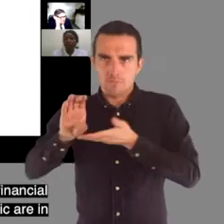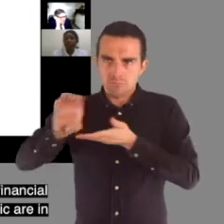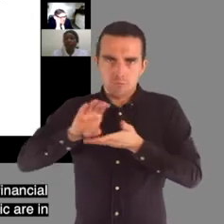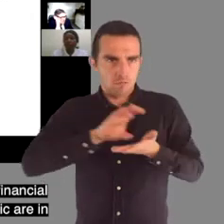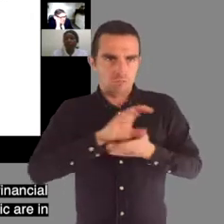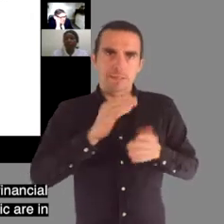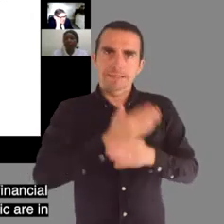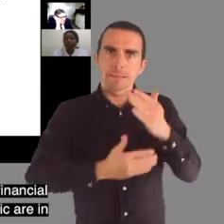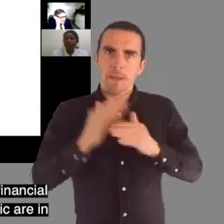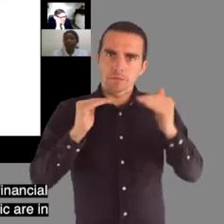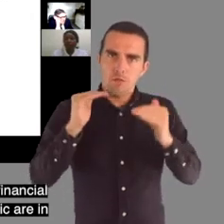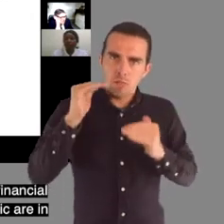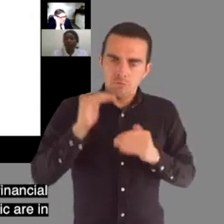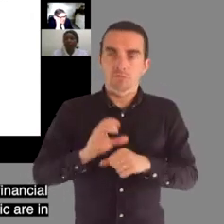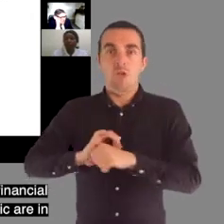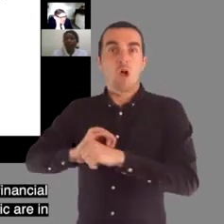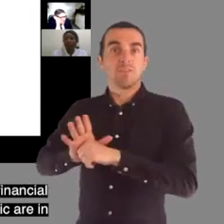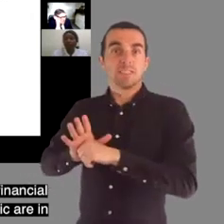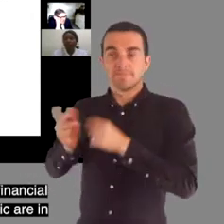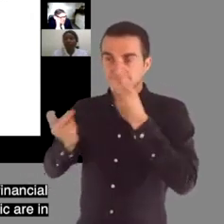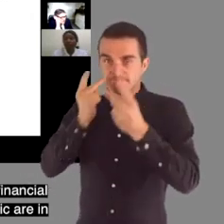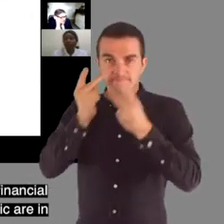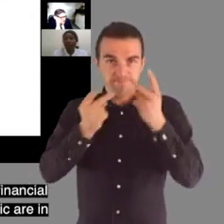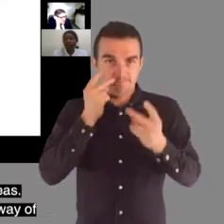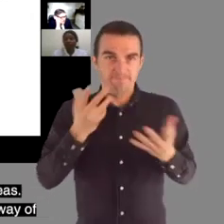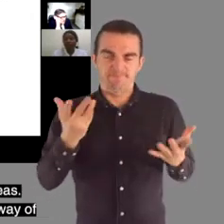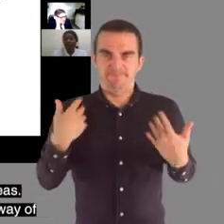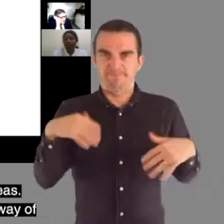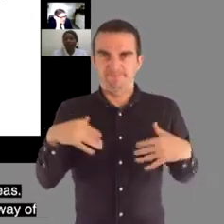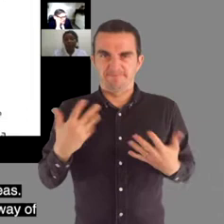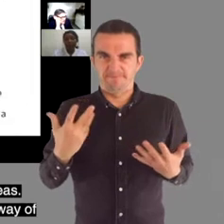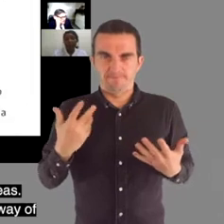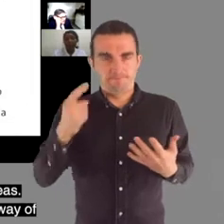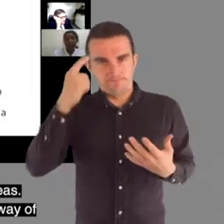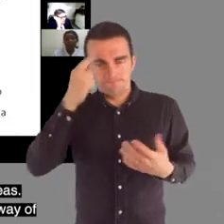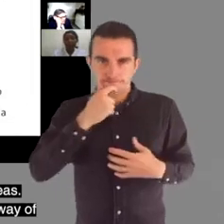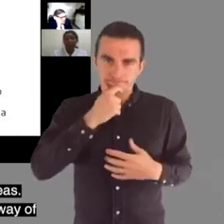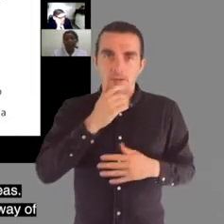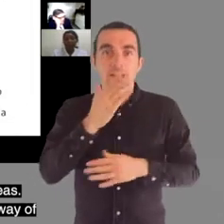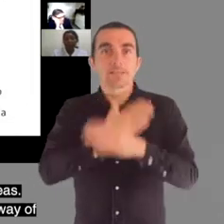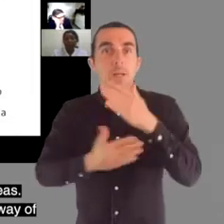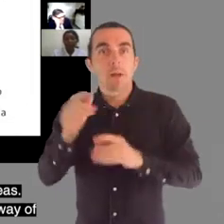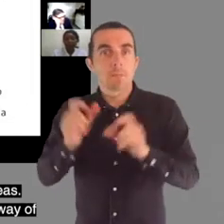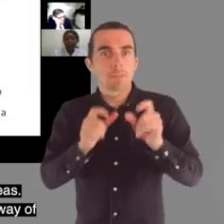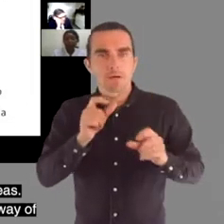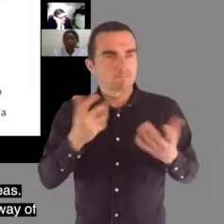financial inequalities and COVID pandemic are in danger of derailing these ideals.